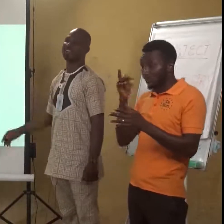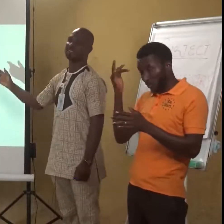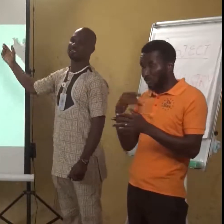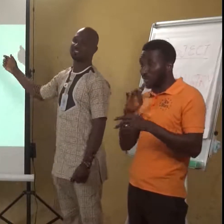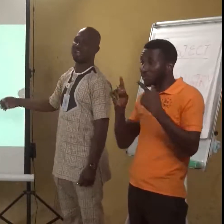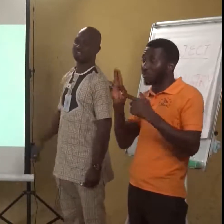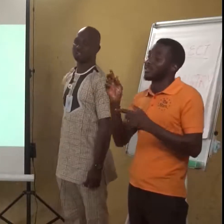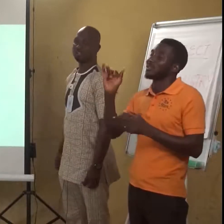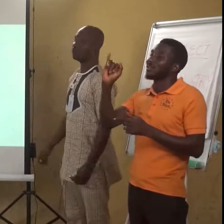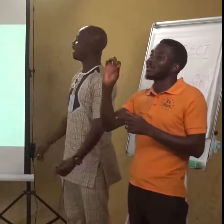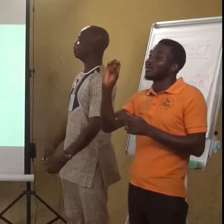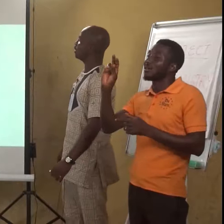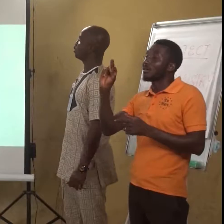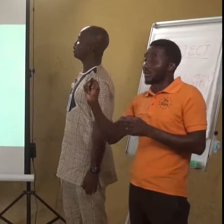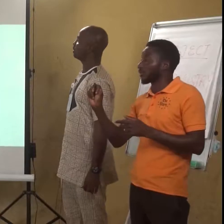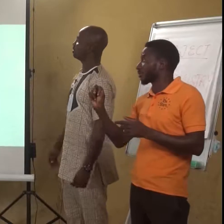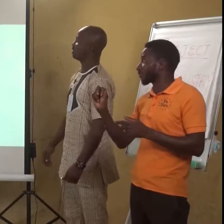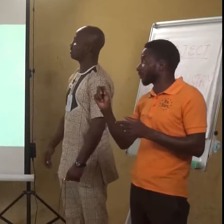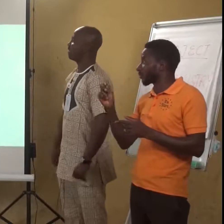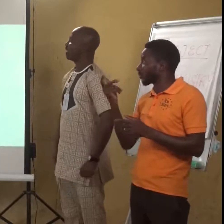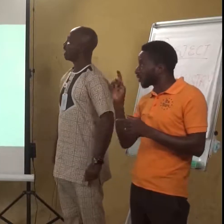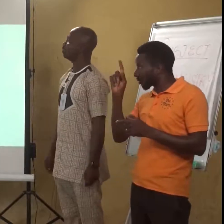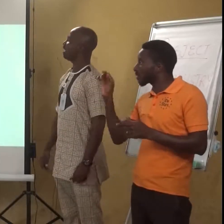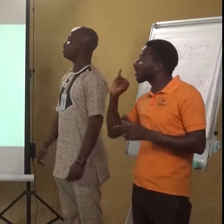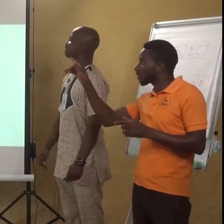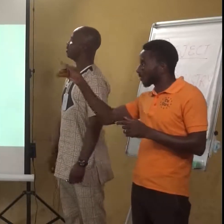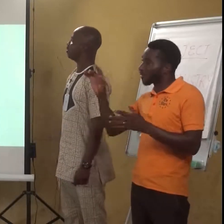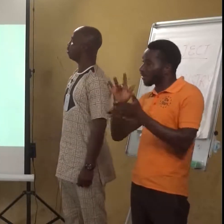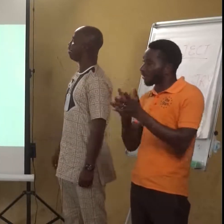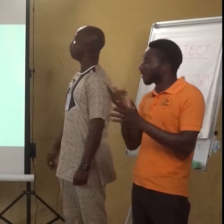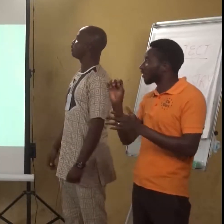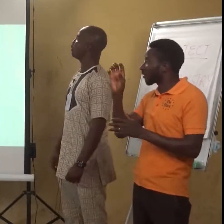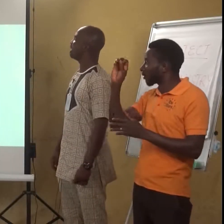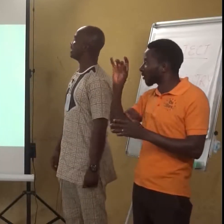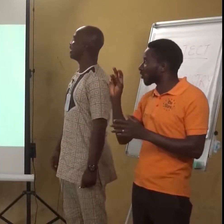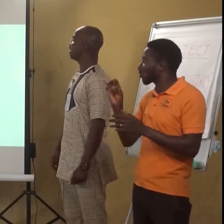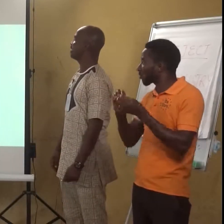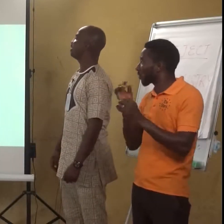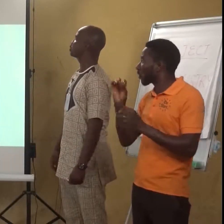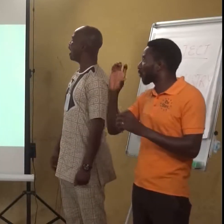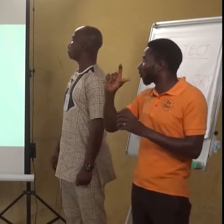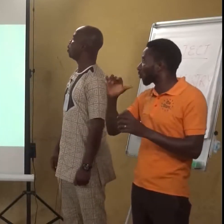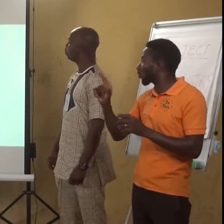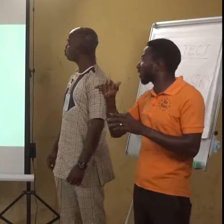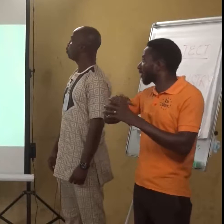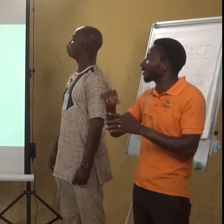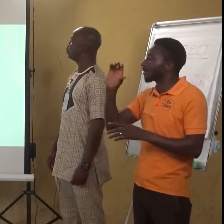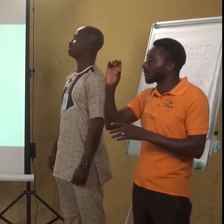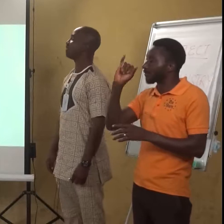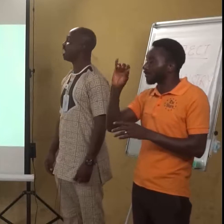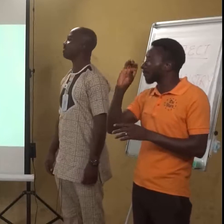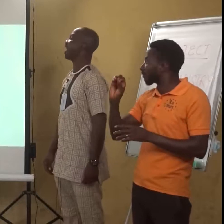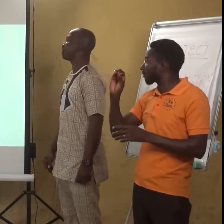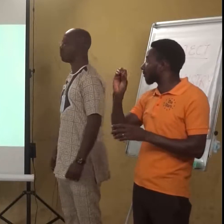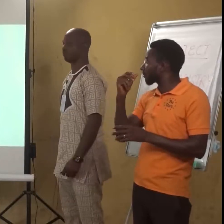radical that carries a charge. Look at what the question says. Calculate the oxidation number of chlorine in